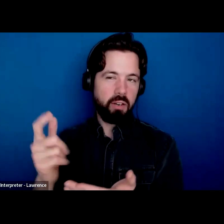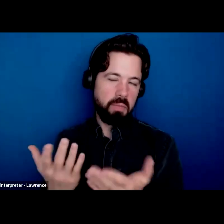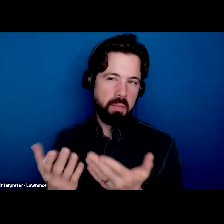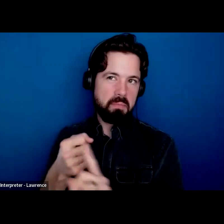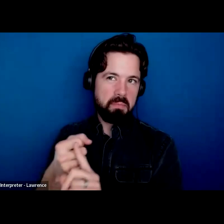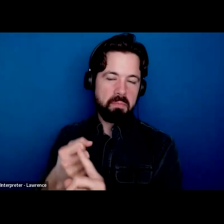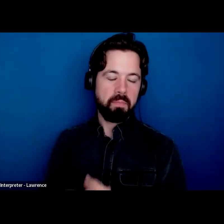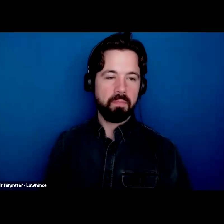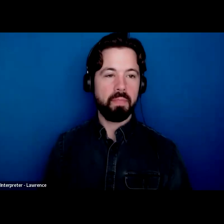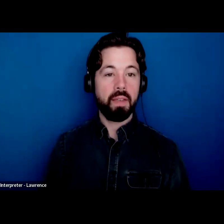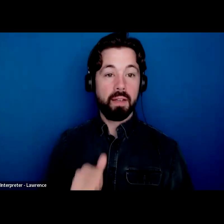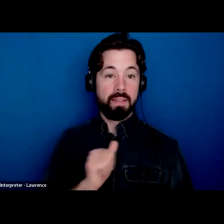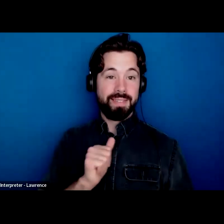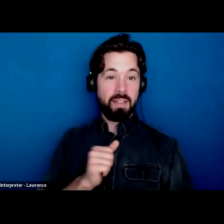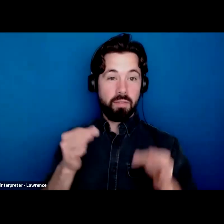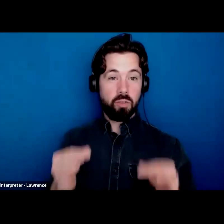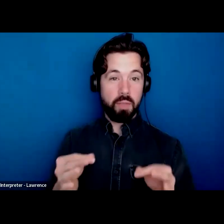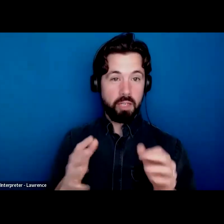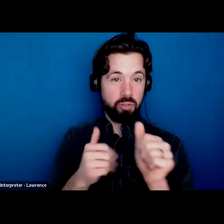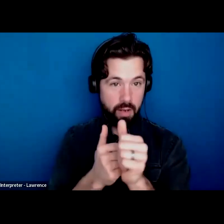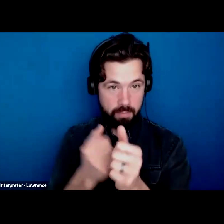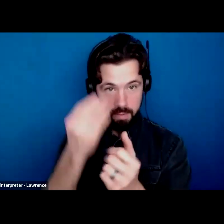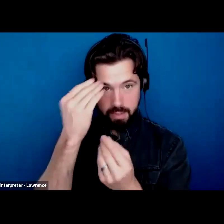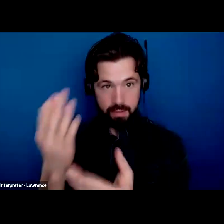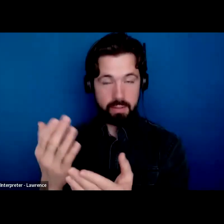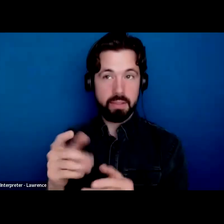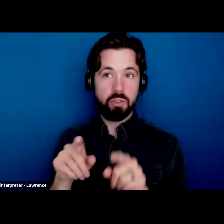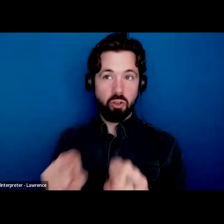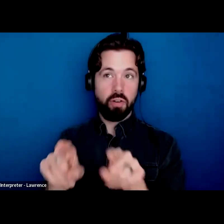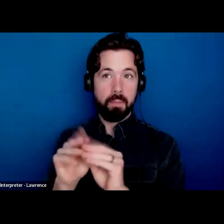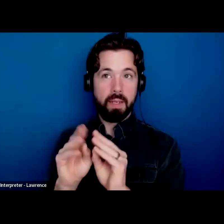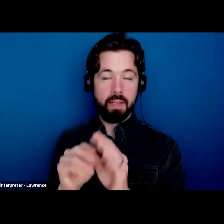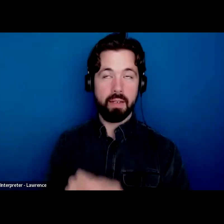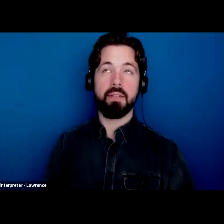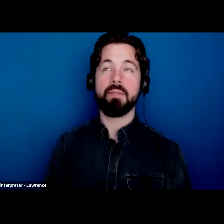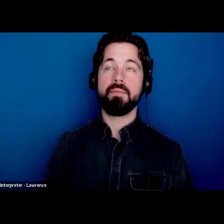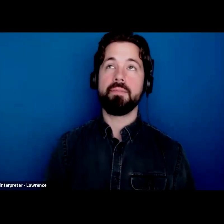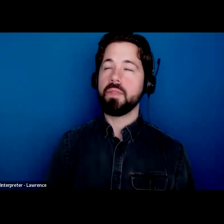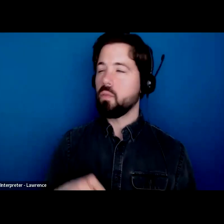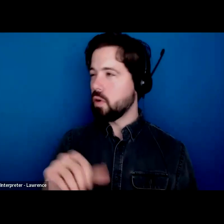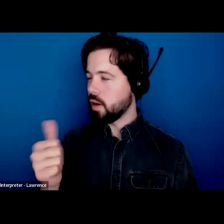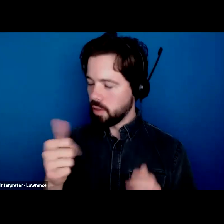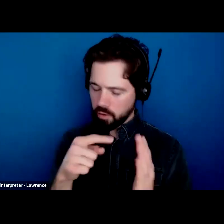some self-determination updates that were given. And let's see, I'm just trying to see if there's any.